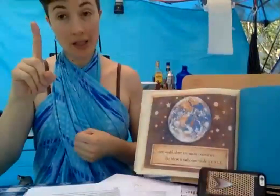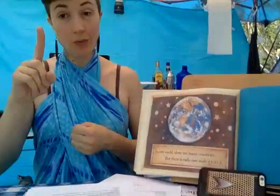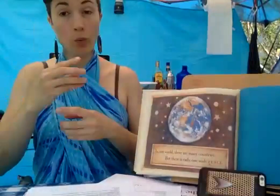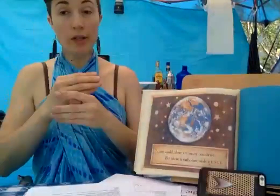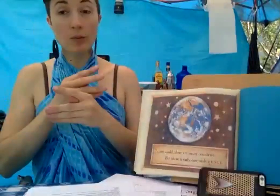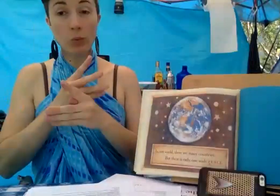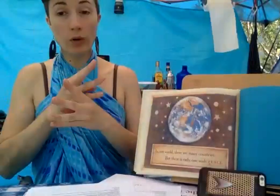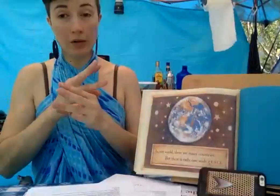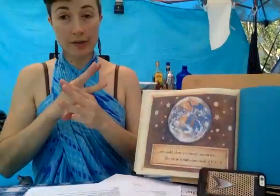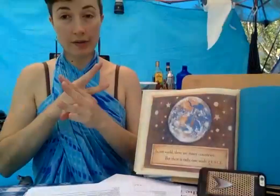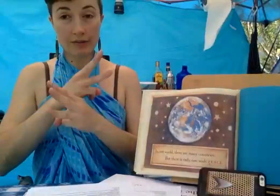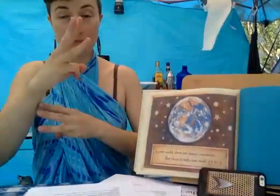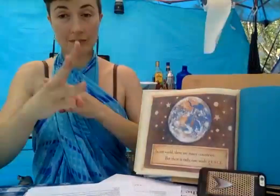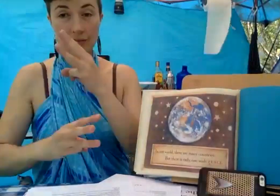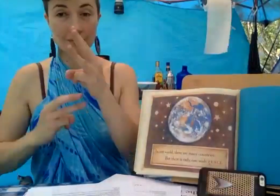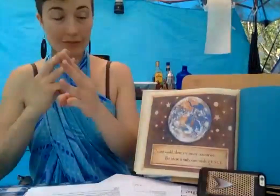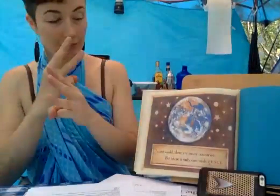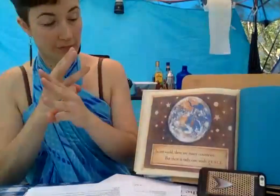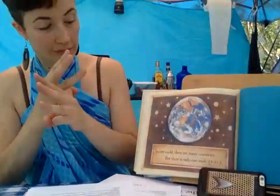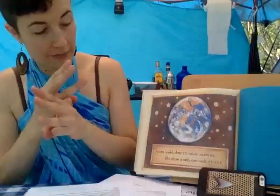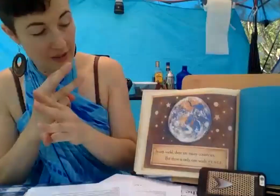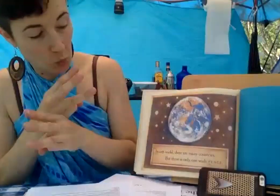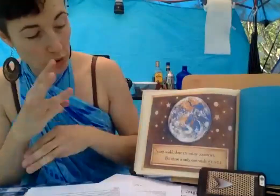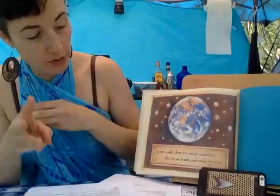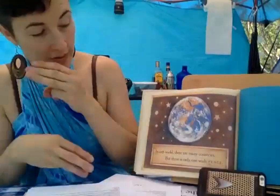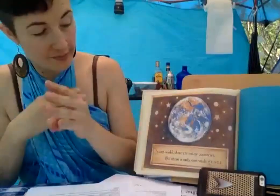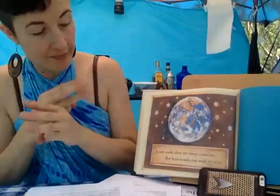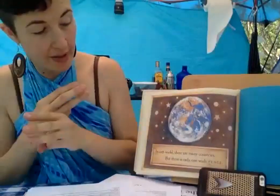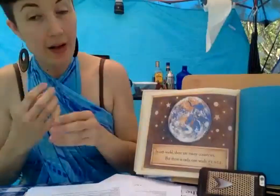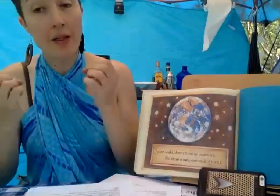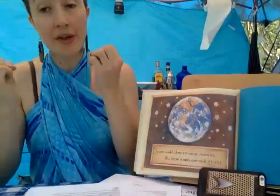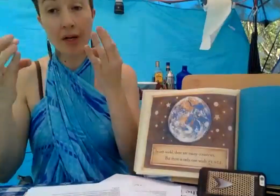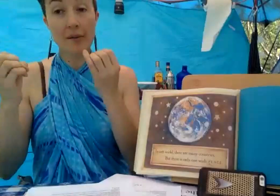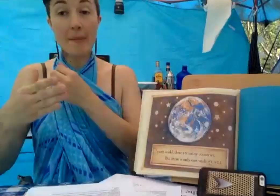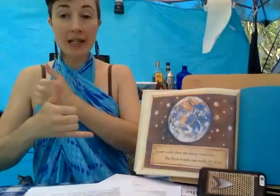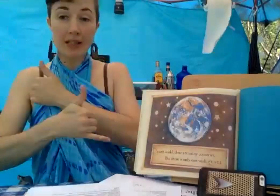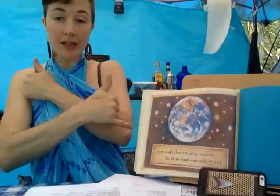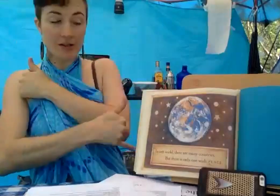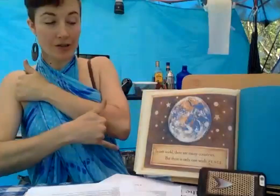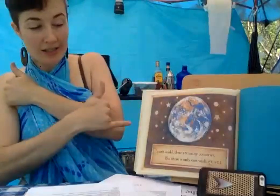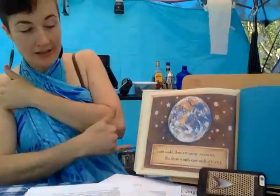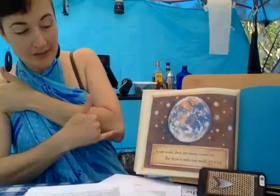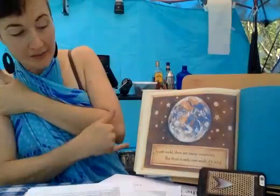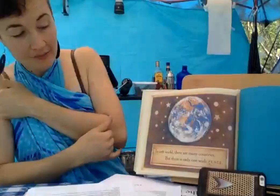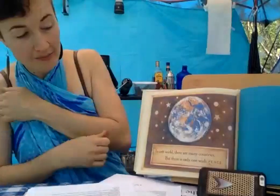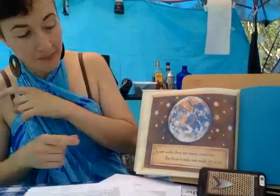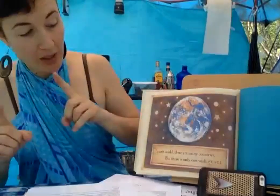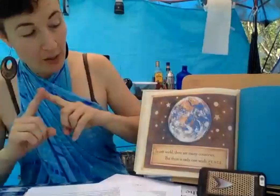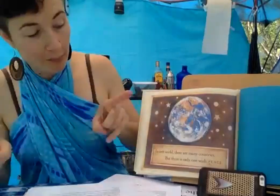In one world, that's world, there are many countries.